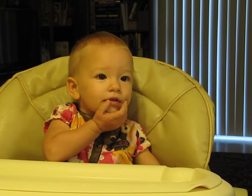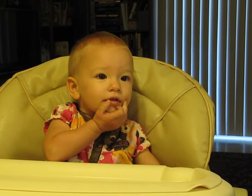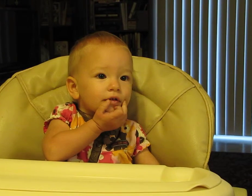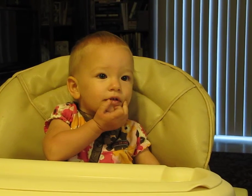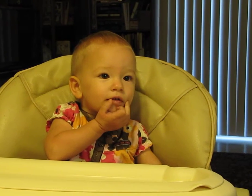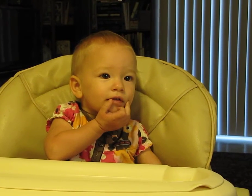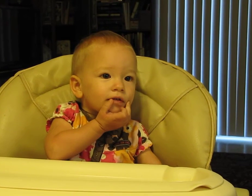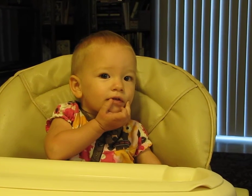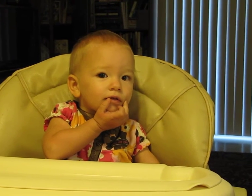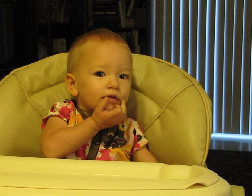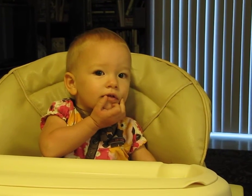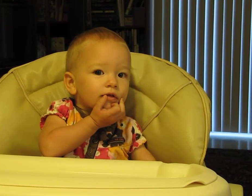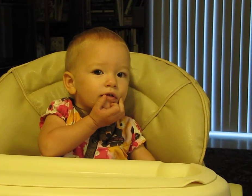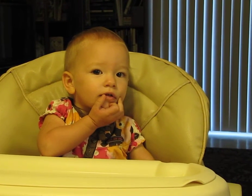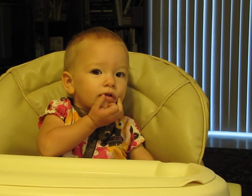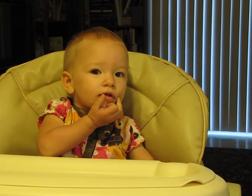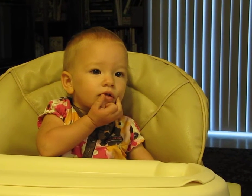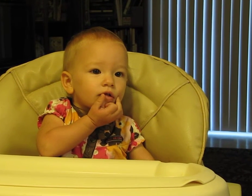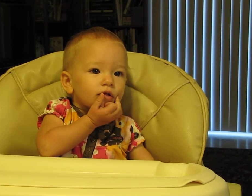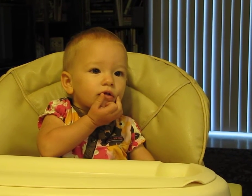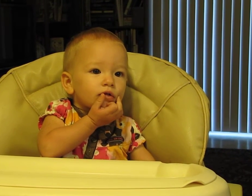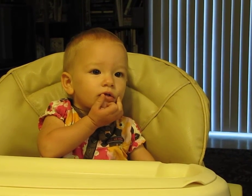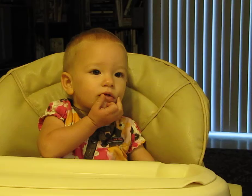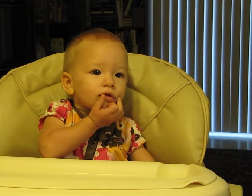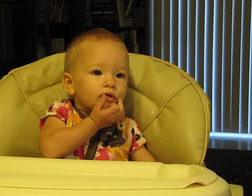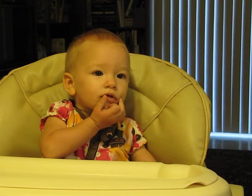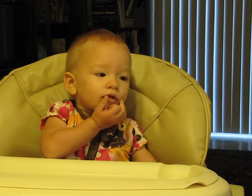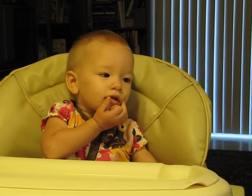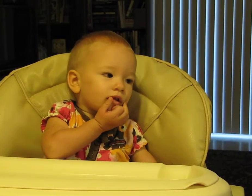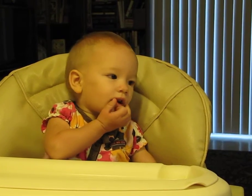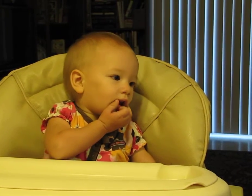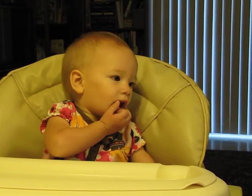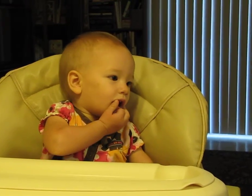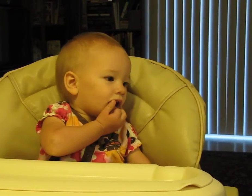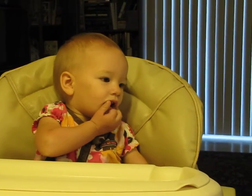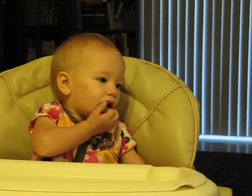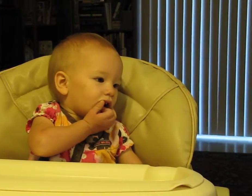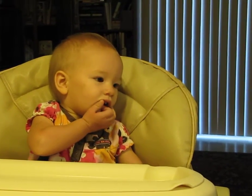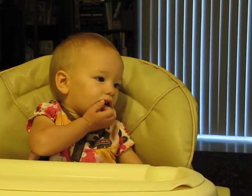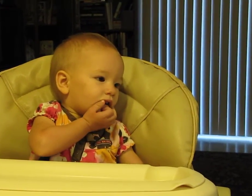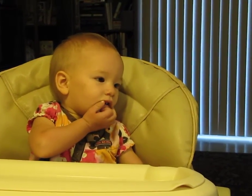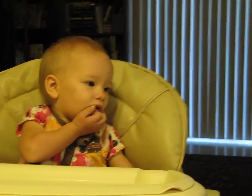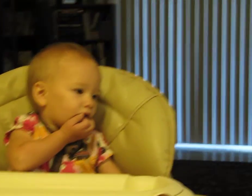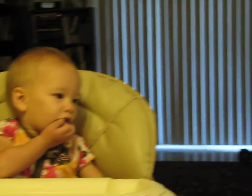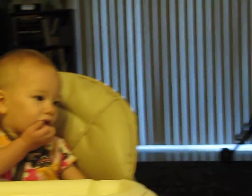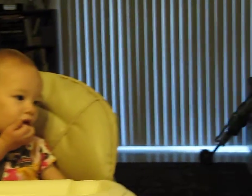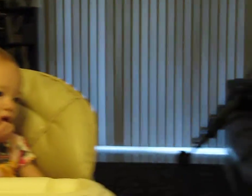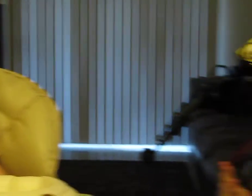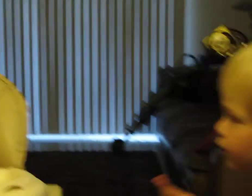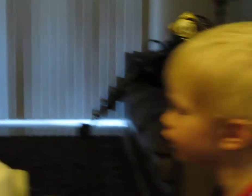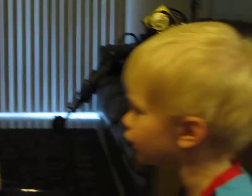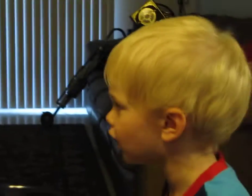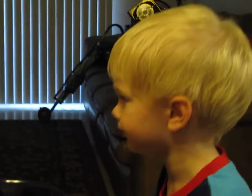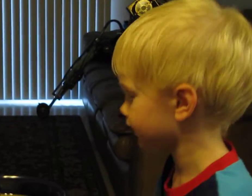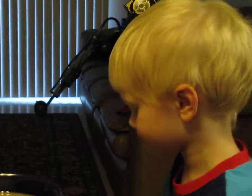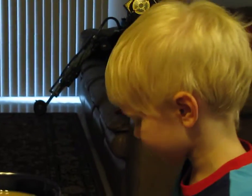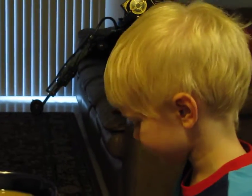Say thank you. How you say thank you is you put your hand on top and put it off like this.